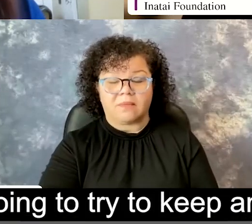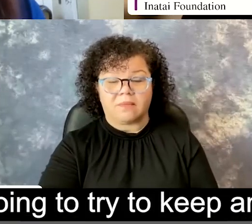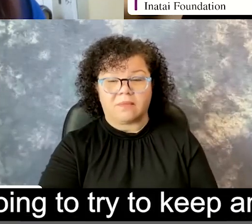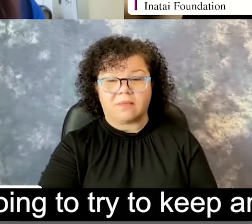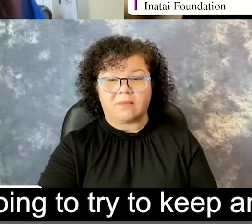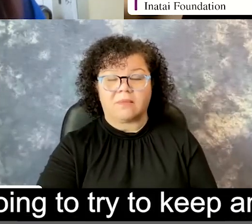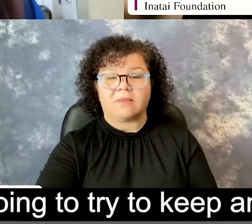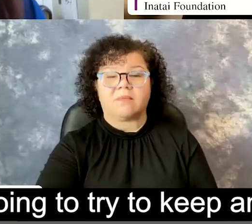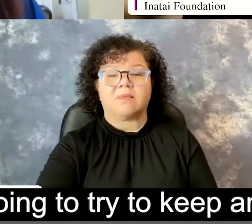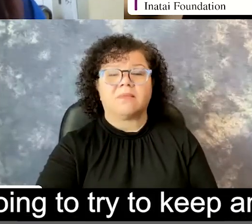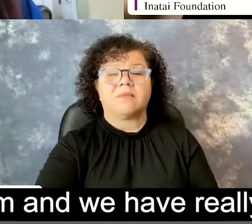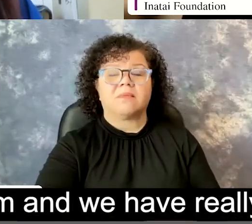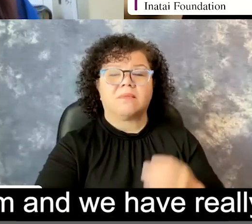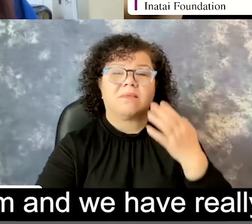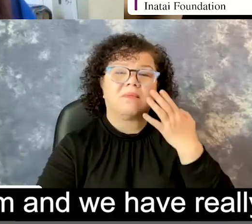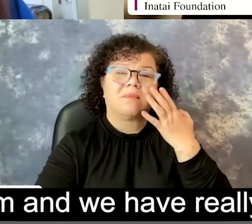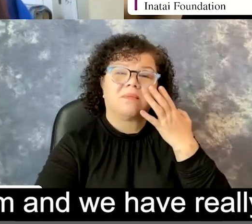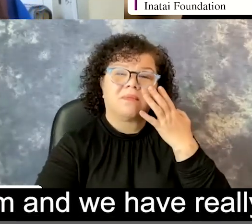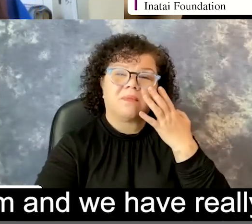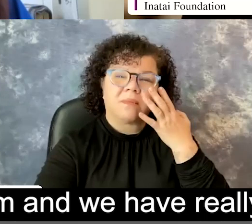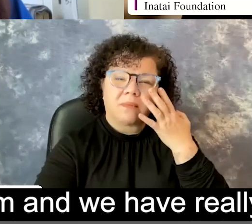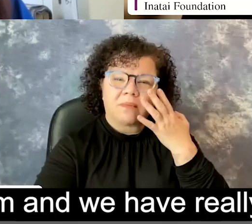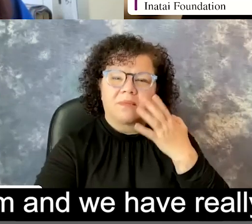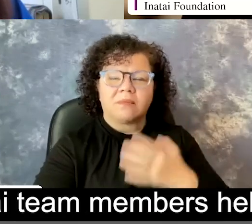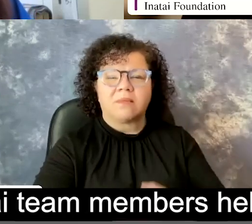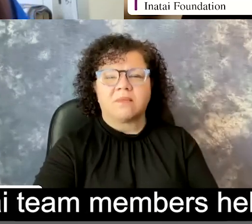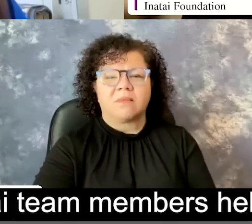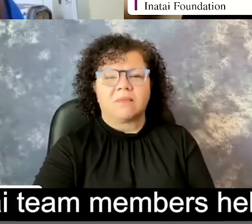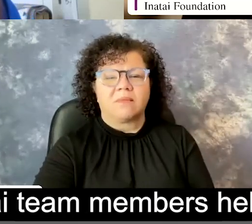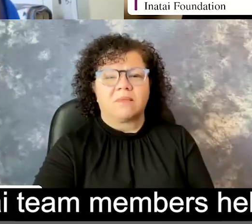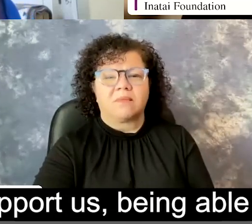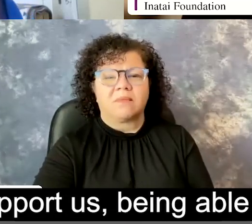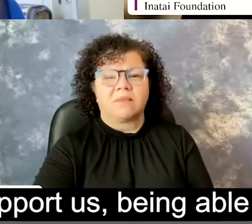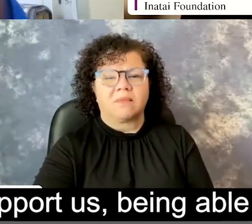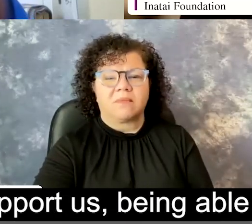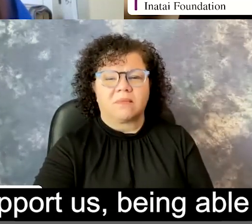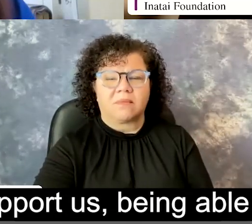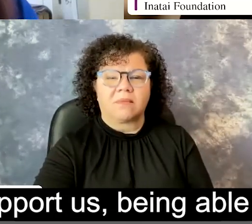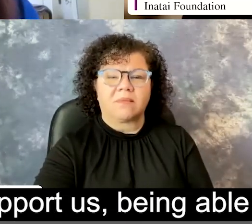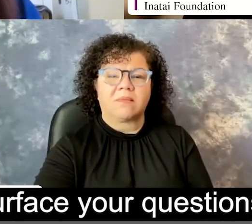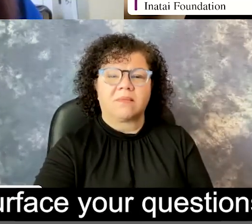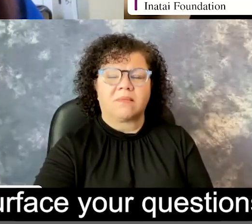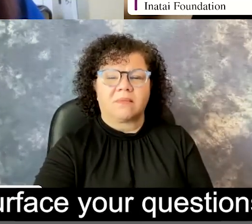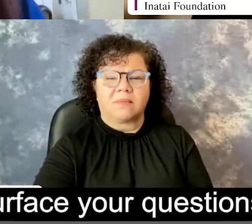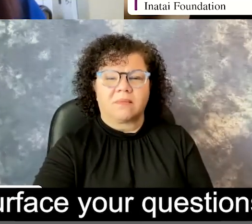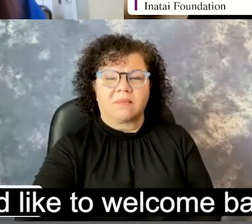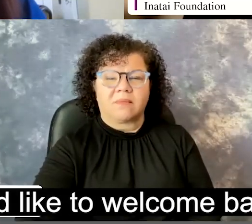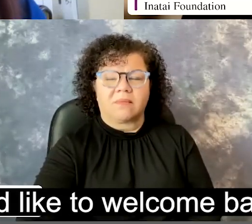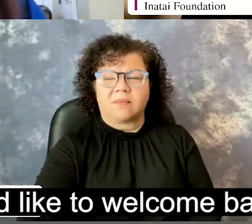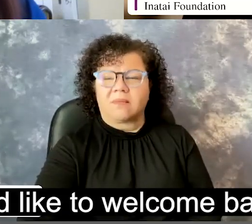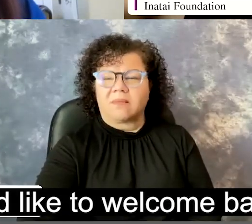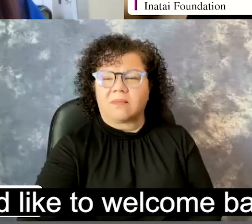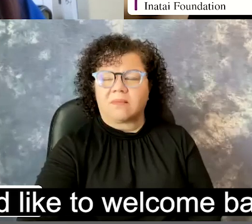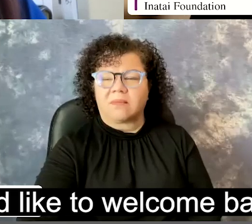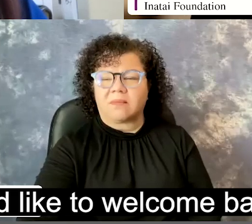really great Inatai team members that are helping support us being able to surface your questions. Now